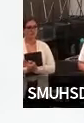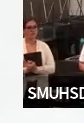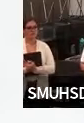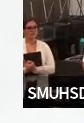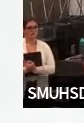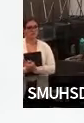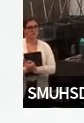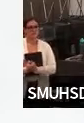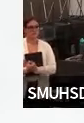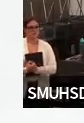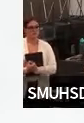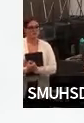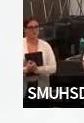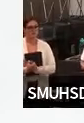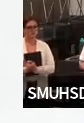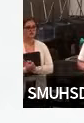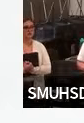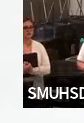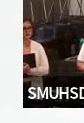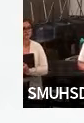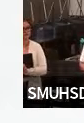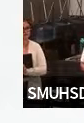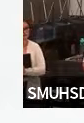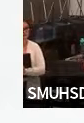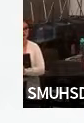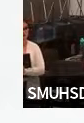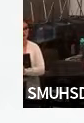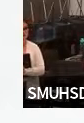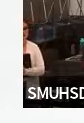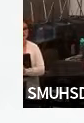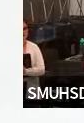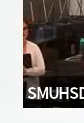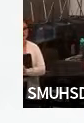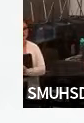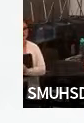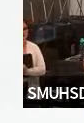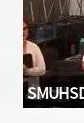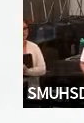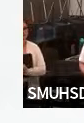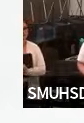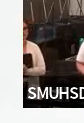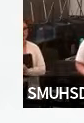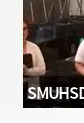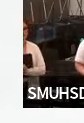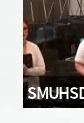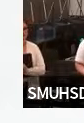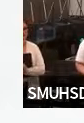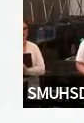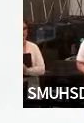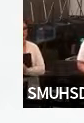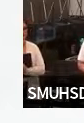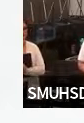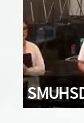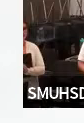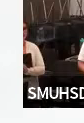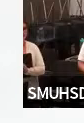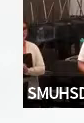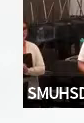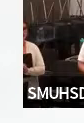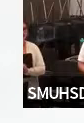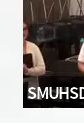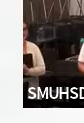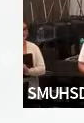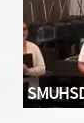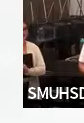call SART. That is a school site level attendance meeting process, and SARB, which is a district-run